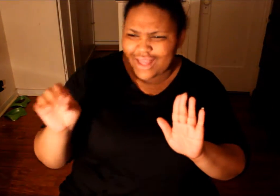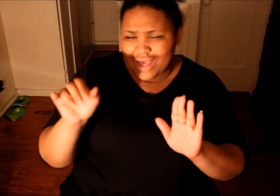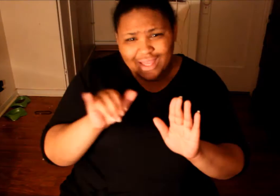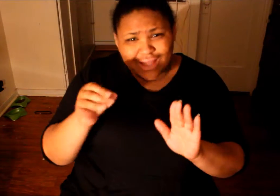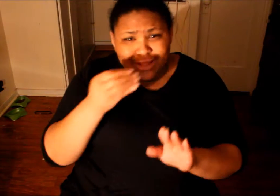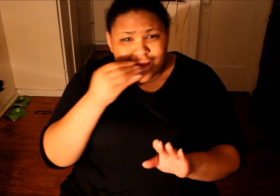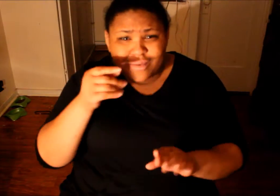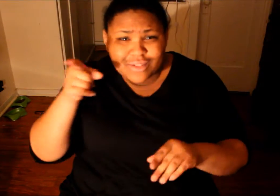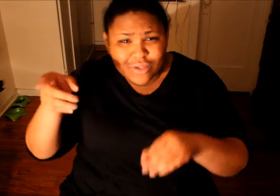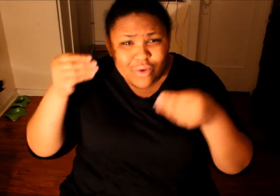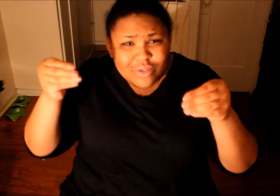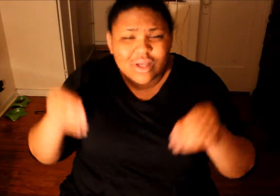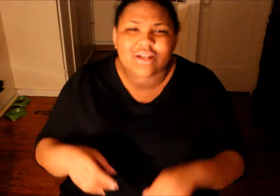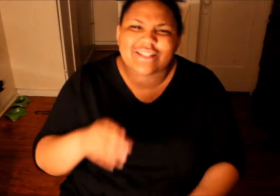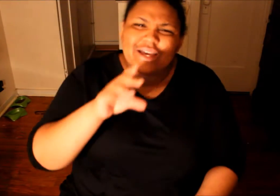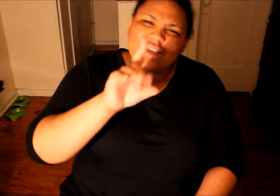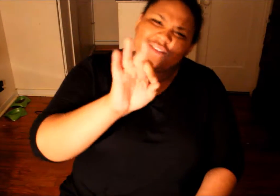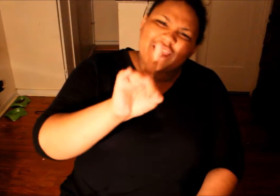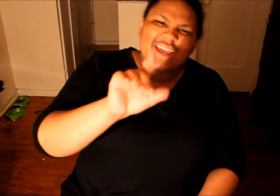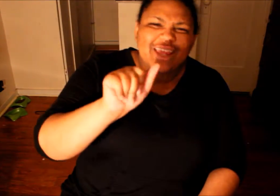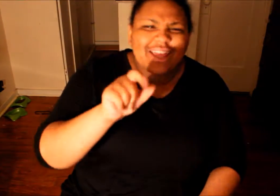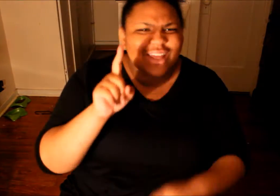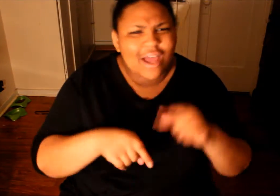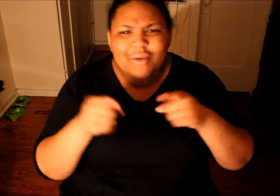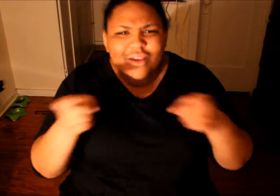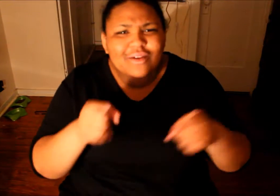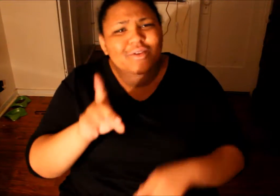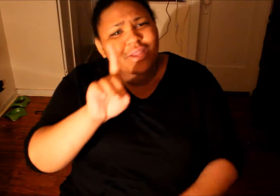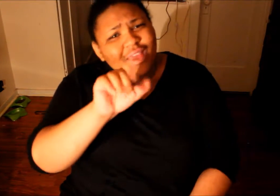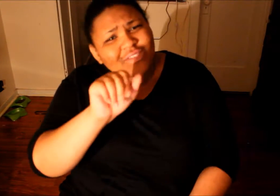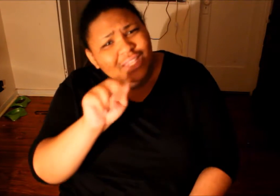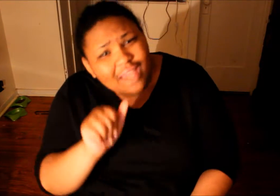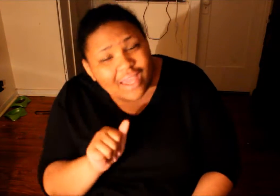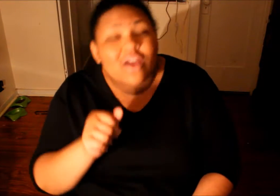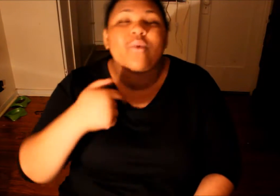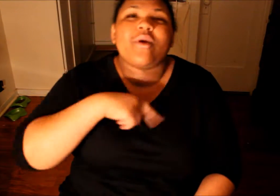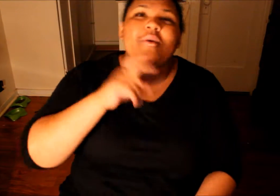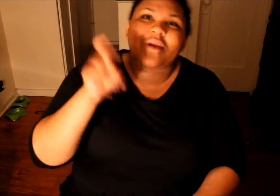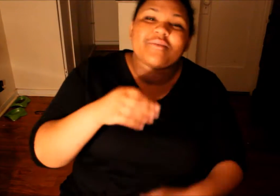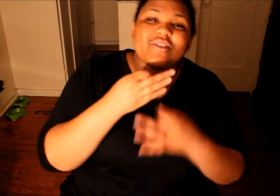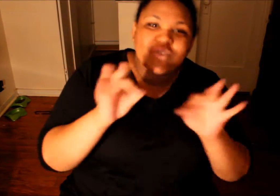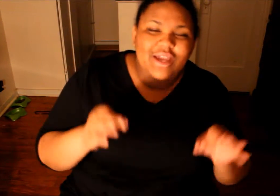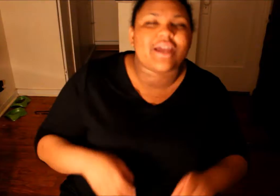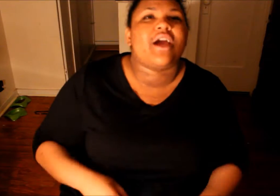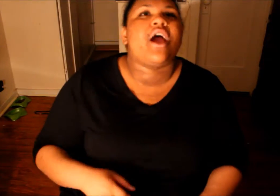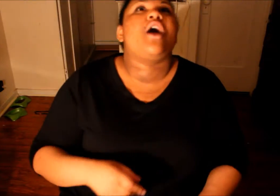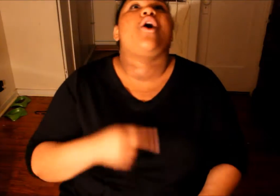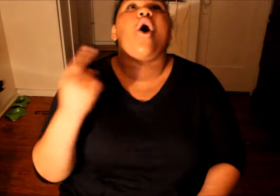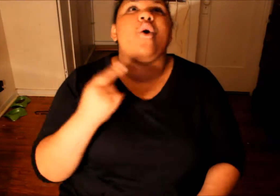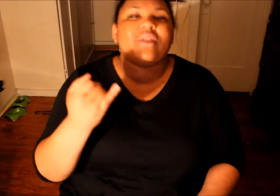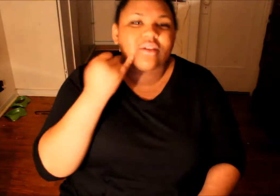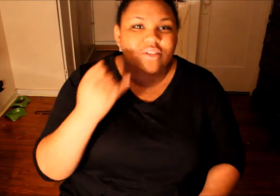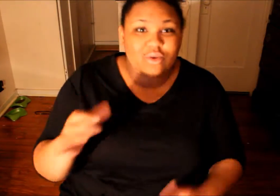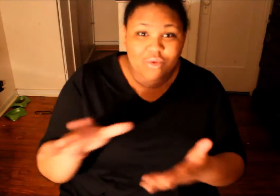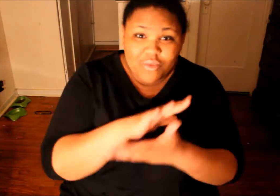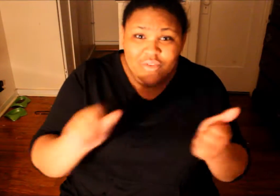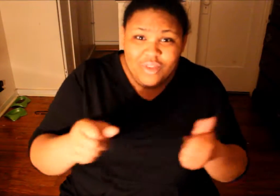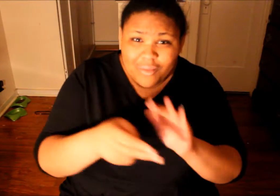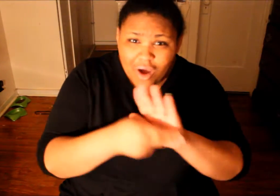supermarkets. DNA cannot be regulated by the FDA. We were meant to be free, and only until we remove them all and stop living and